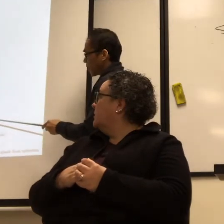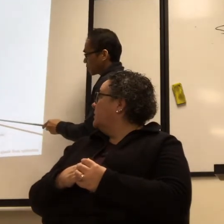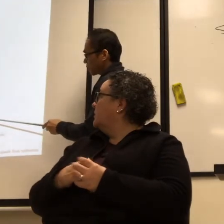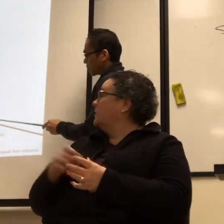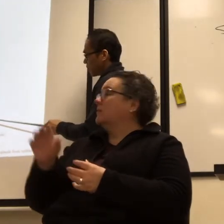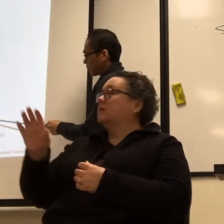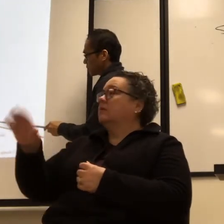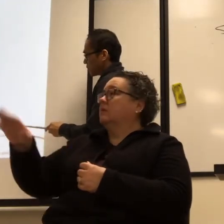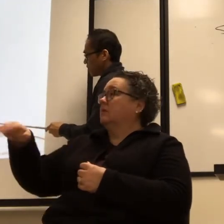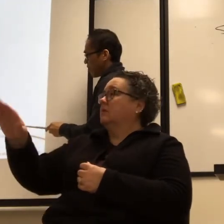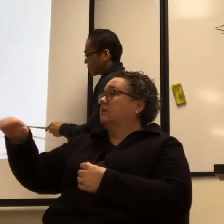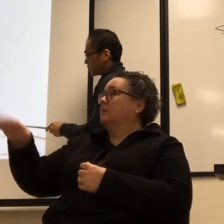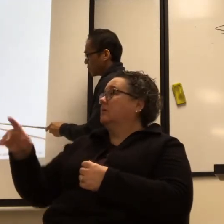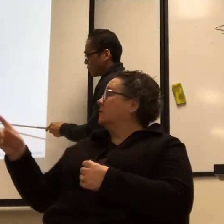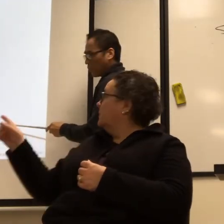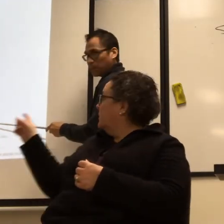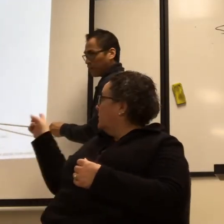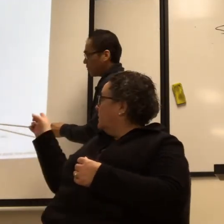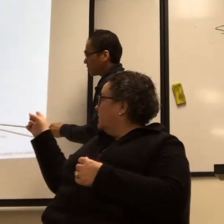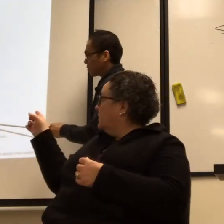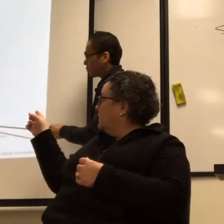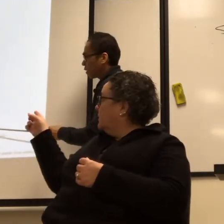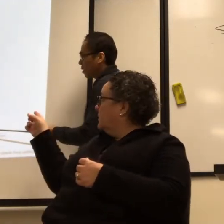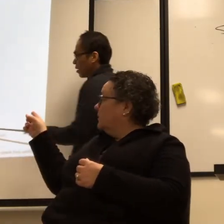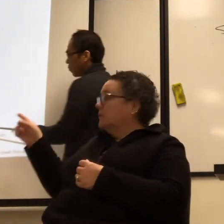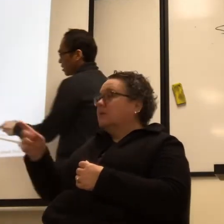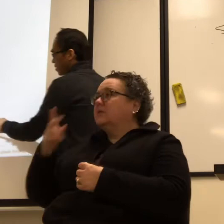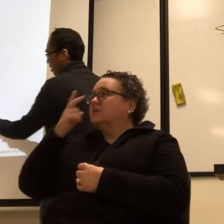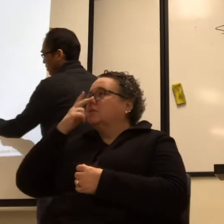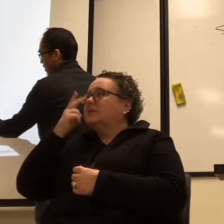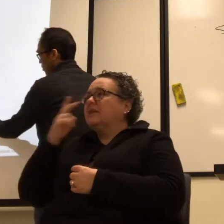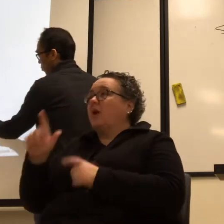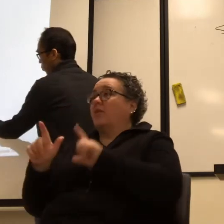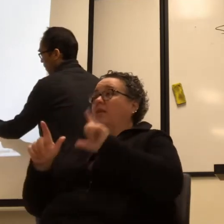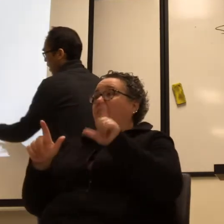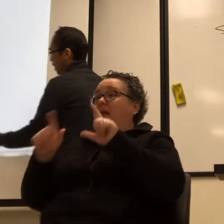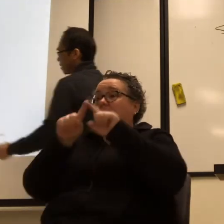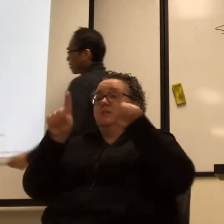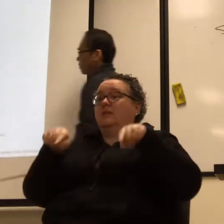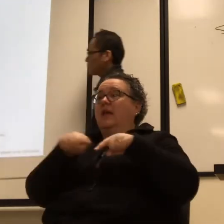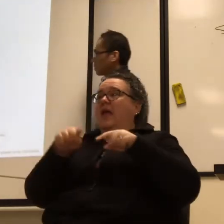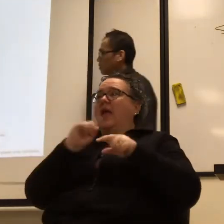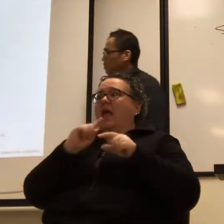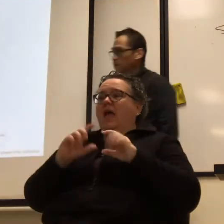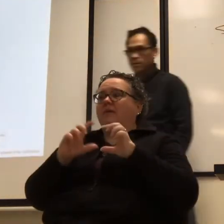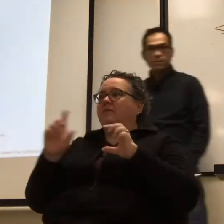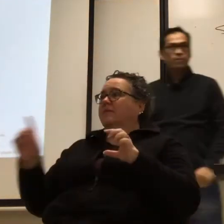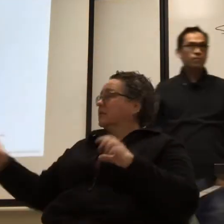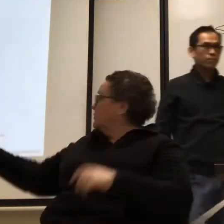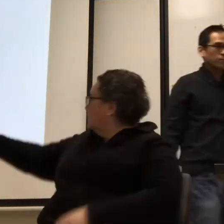and the glandular cells just have access to a blood vessel, whereas the duct cells will remain